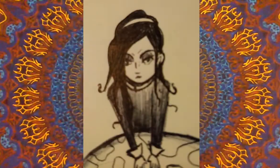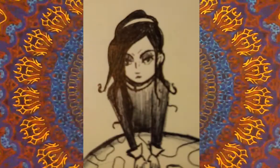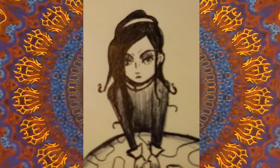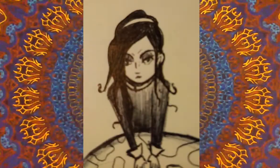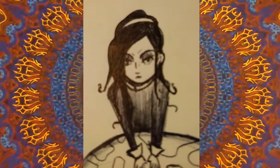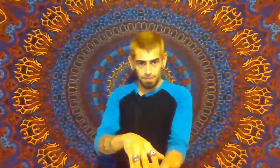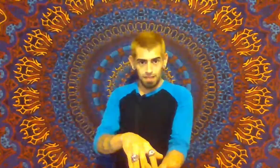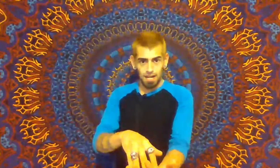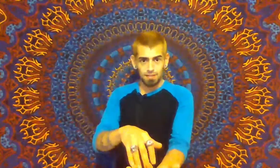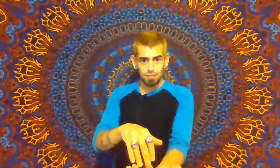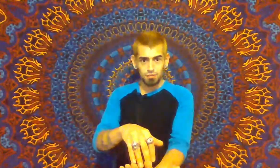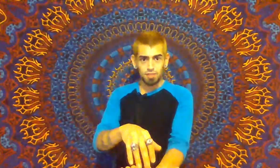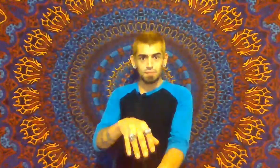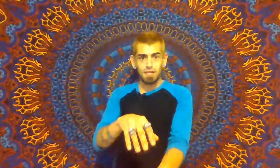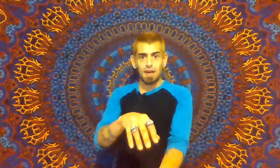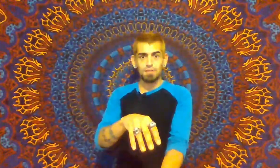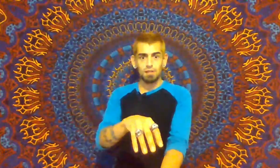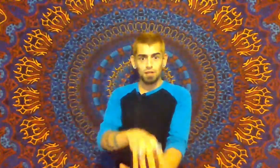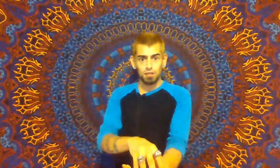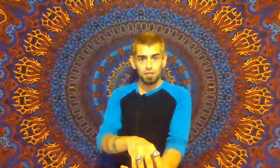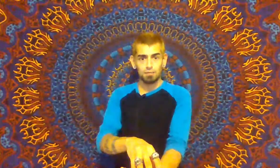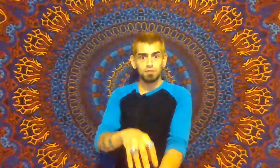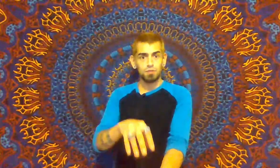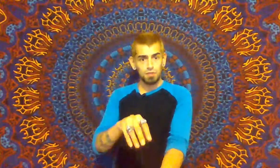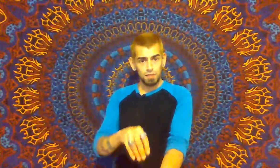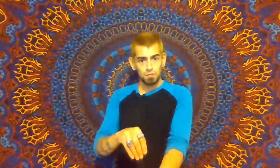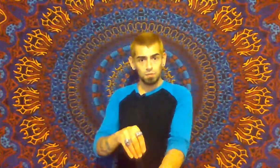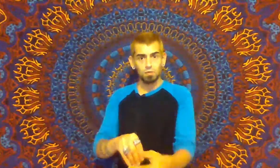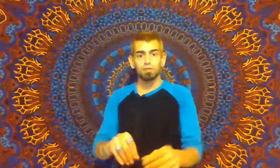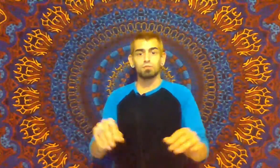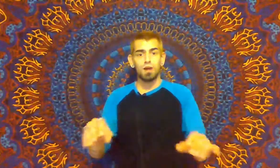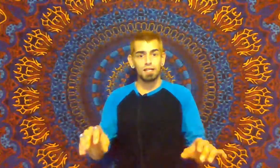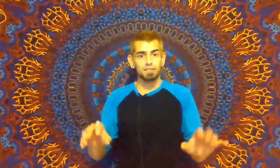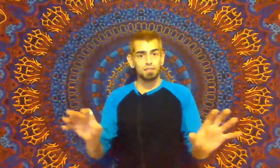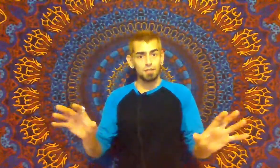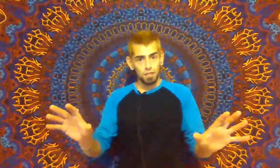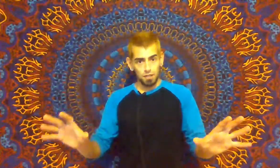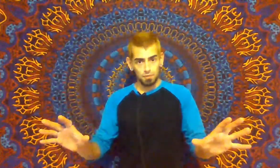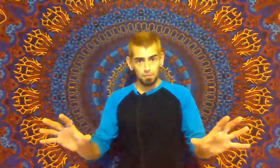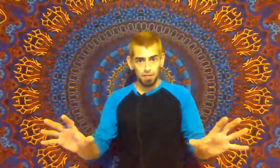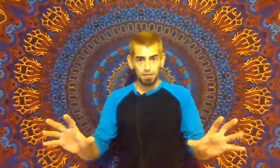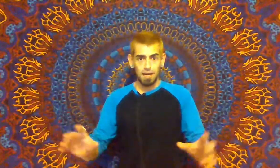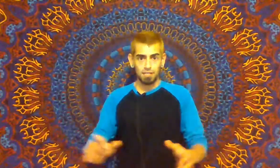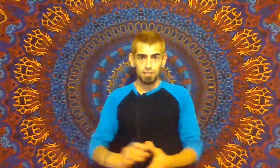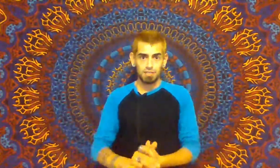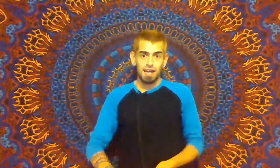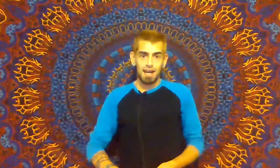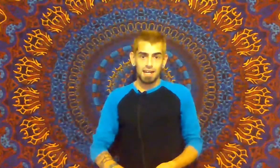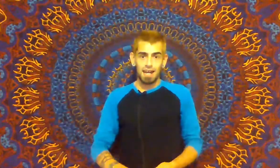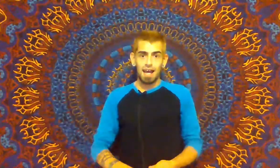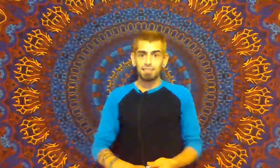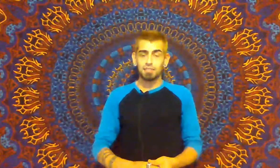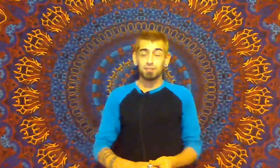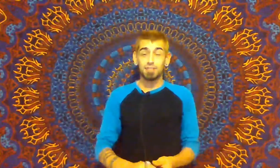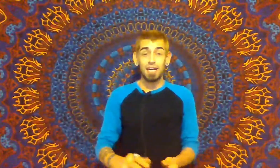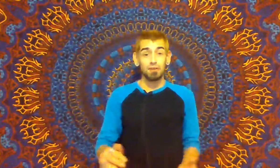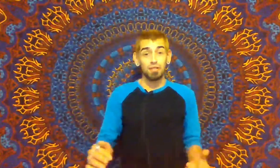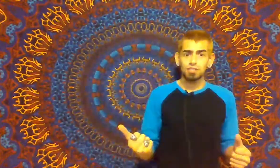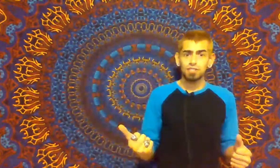all of them. And the tree has been having her come to this other world and practice her plant magic. And as it turns out, she's having